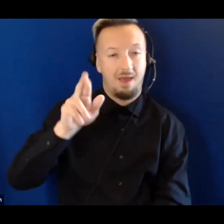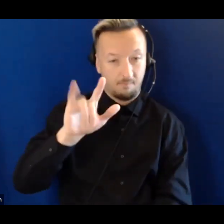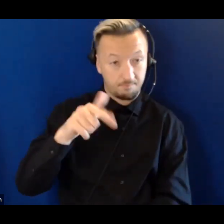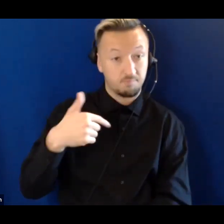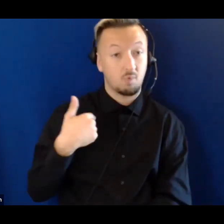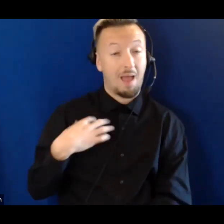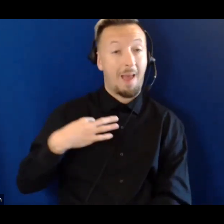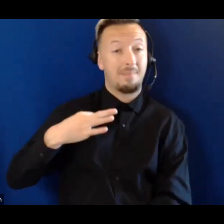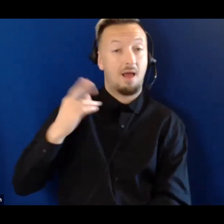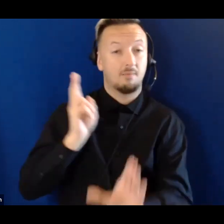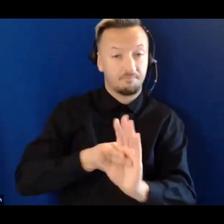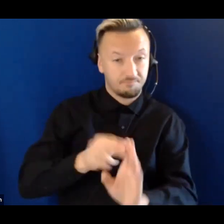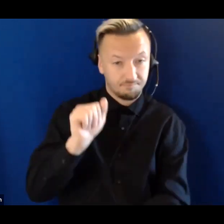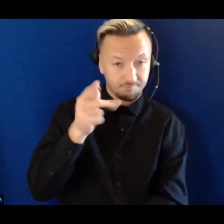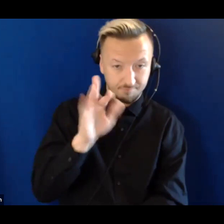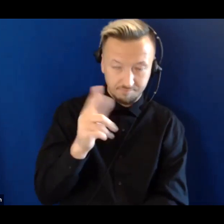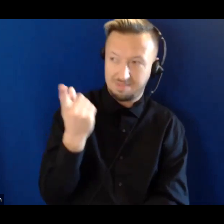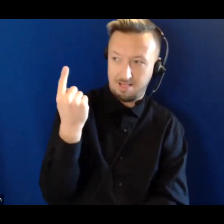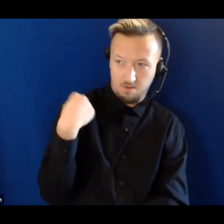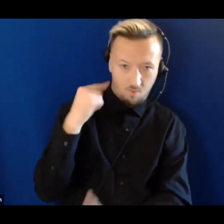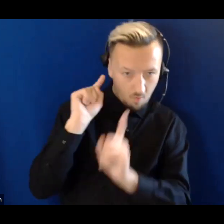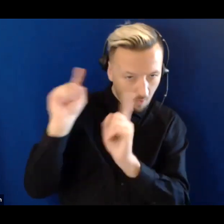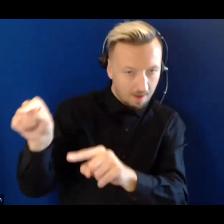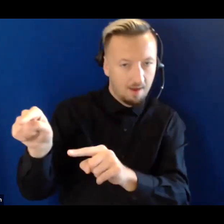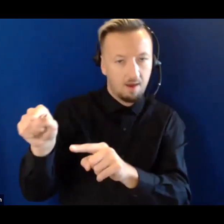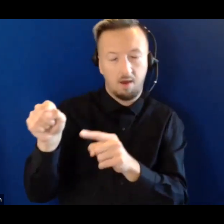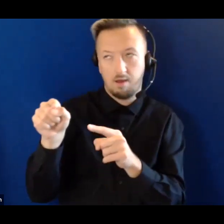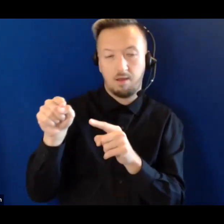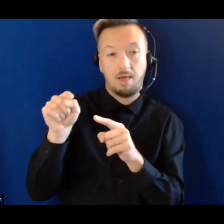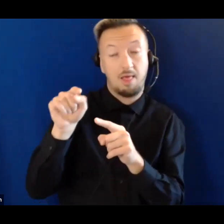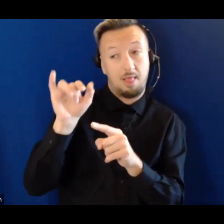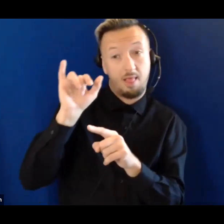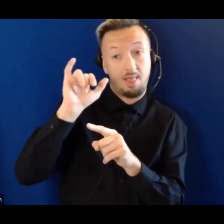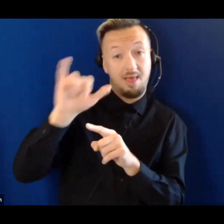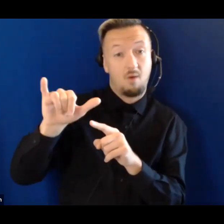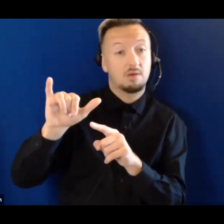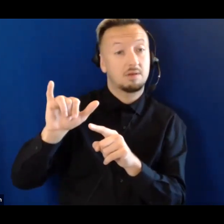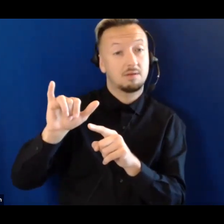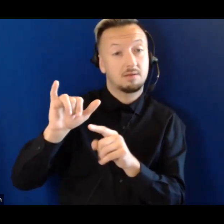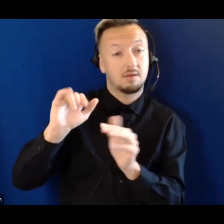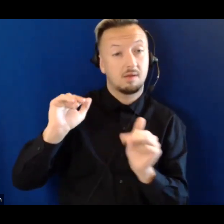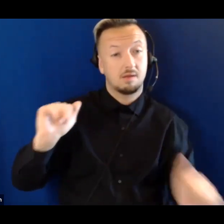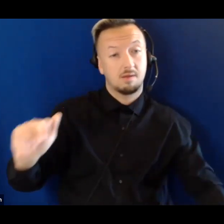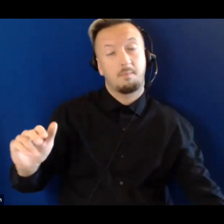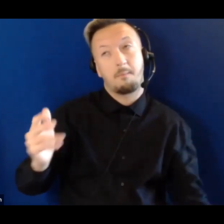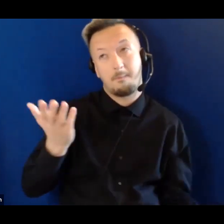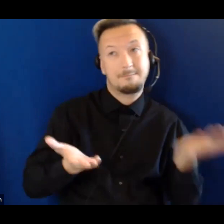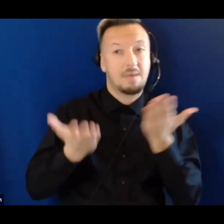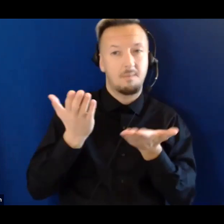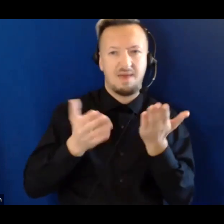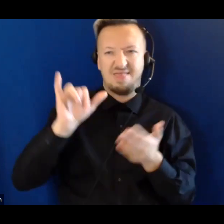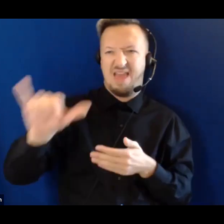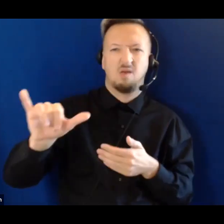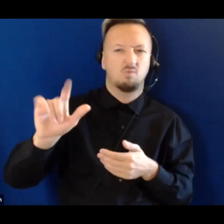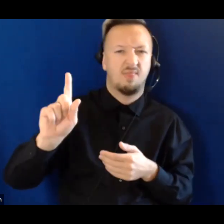in April, and I went last year, and it was the first time, or maybe one of the first times out